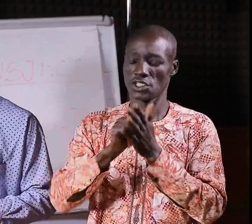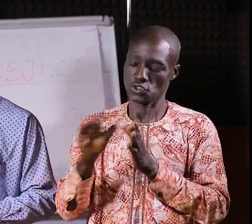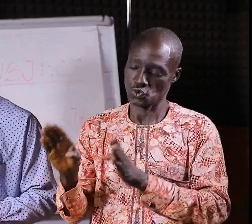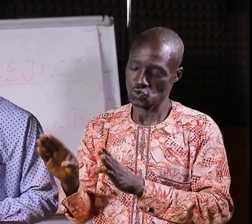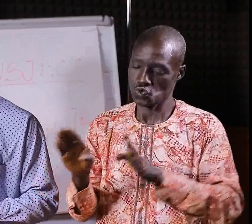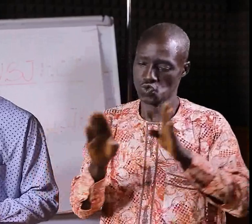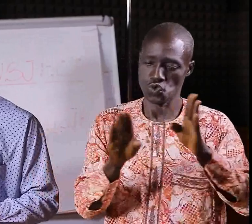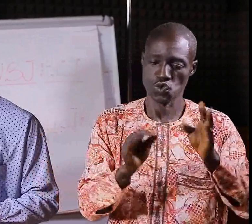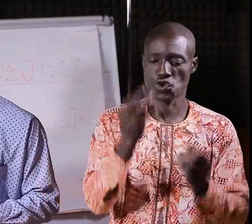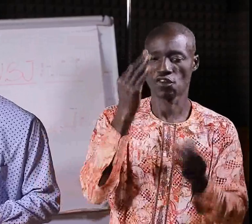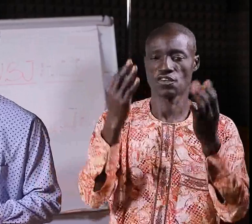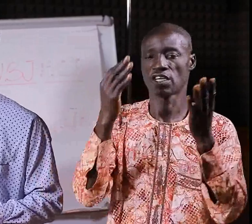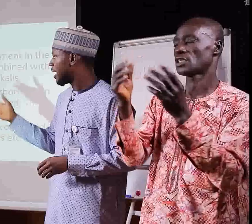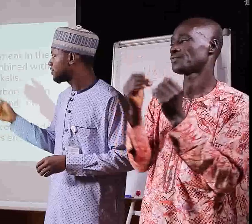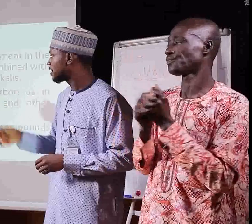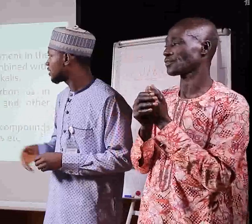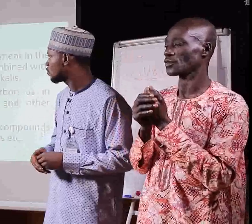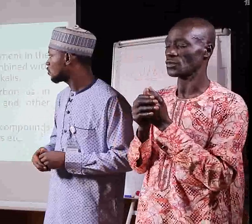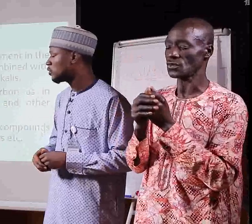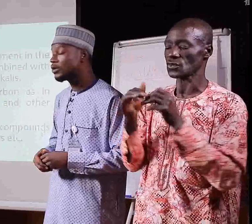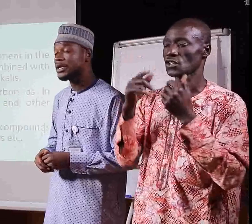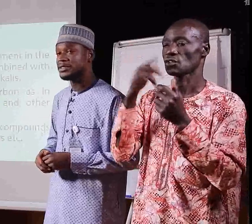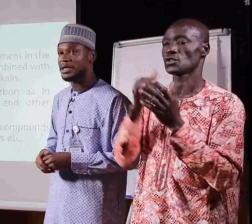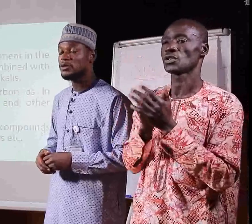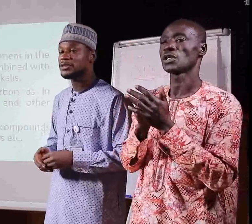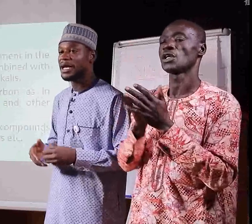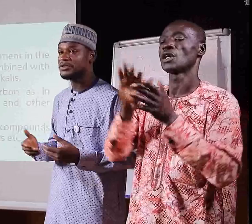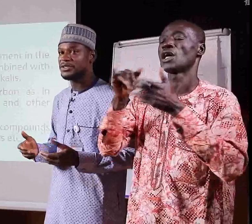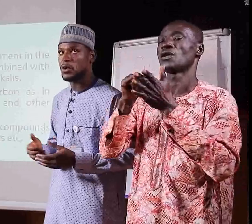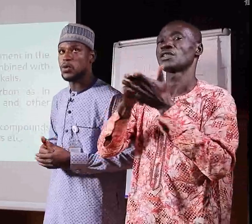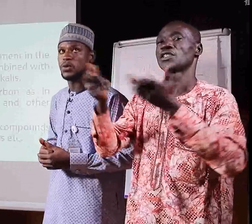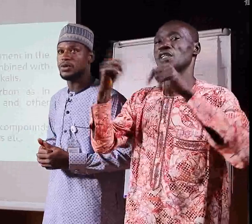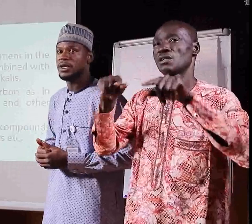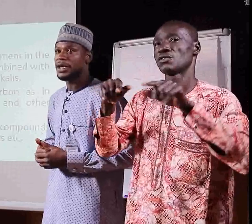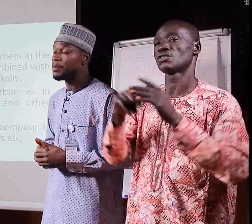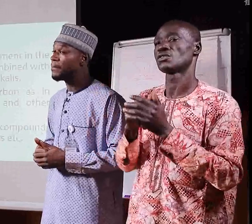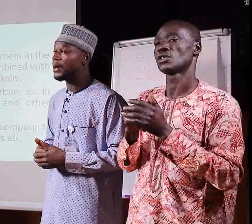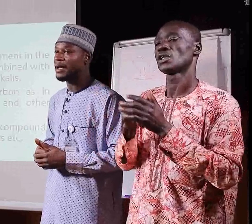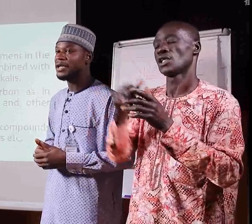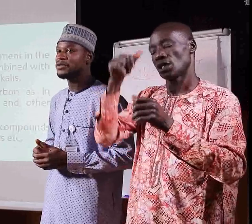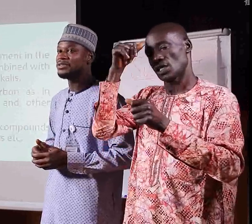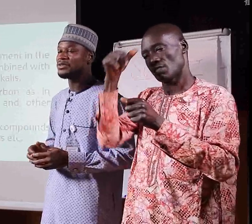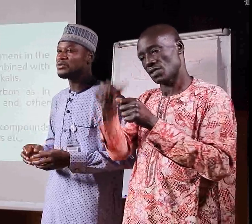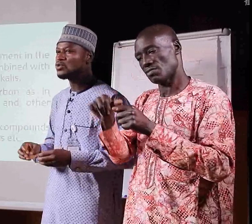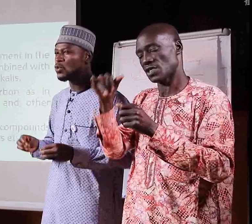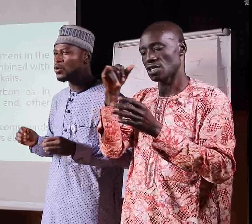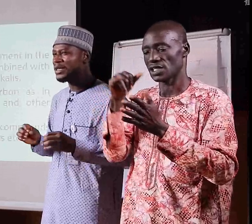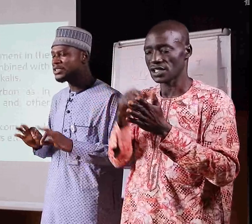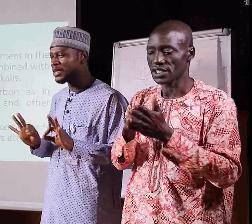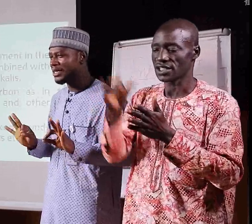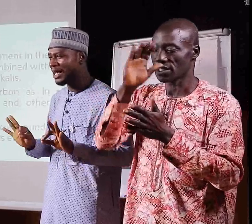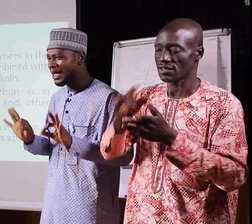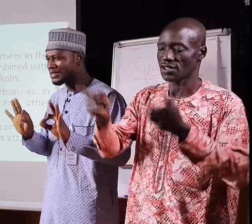combustion reaction. Having said that, we go to occurrence. How does hydrogen occur? Remember, hydrogen does not